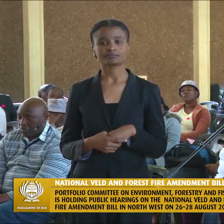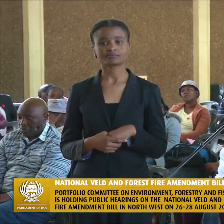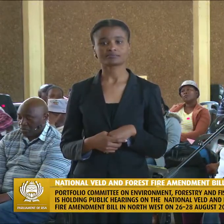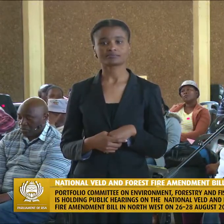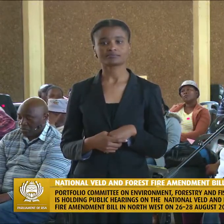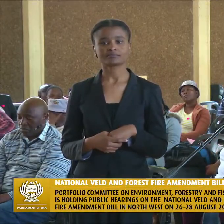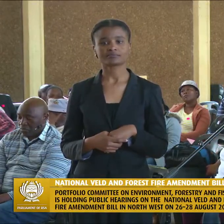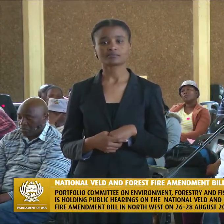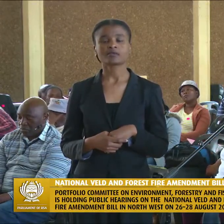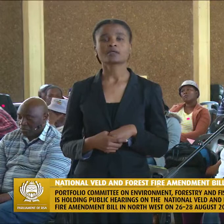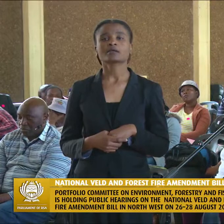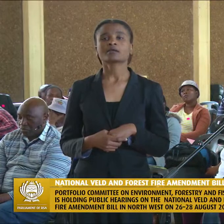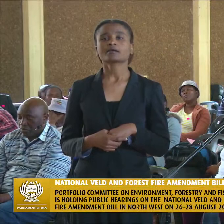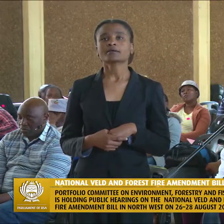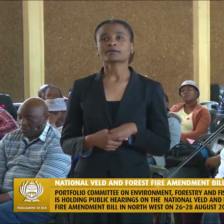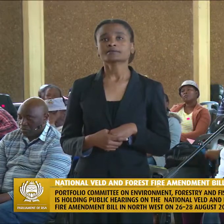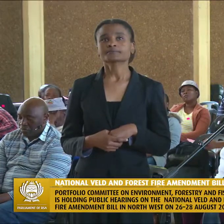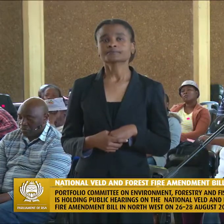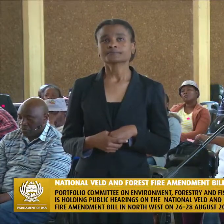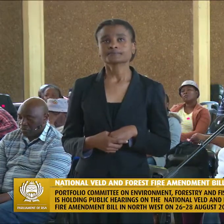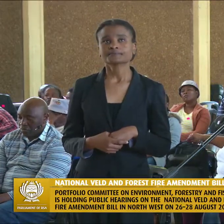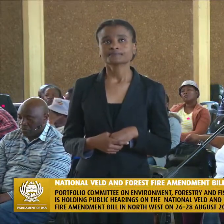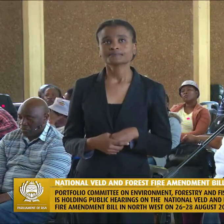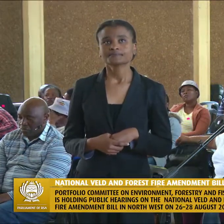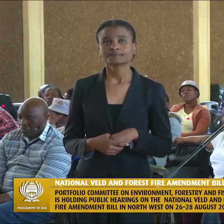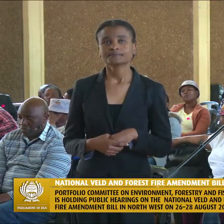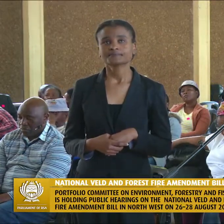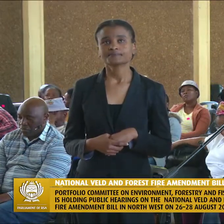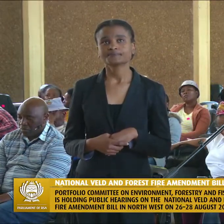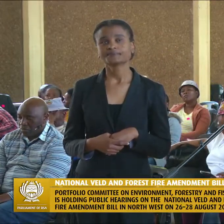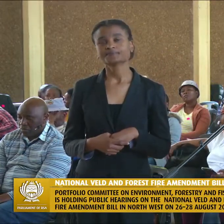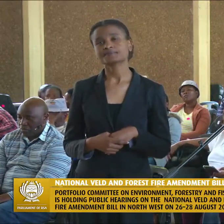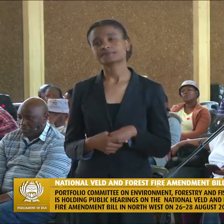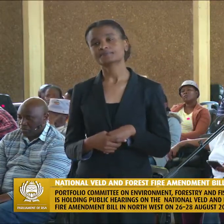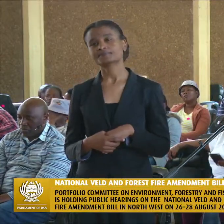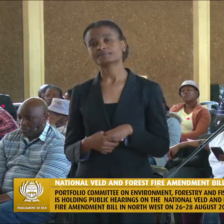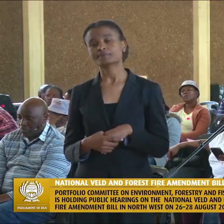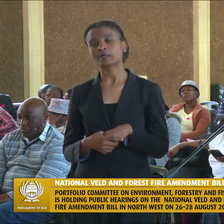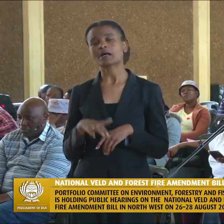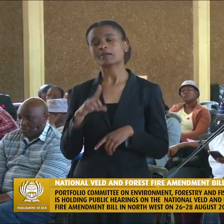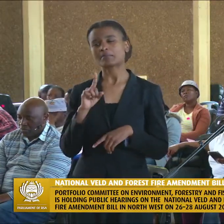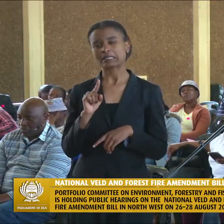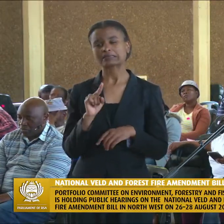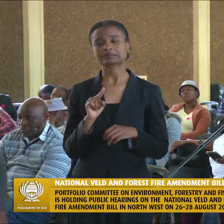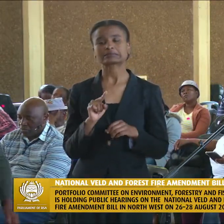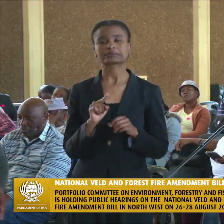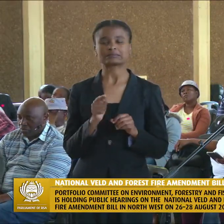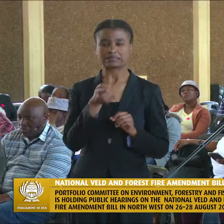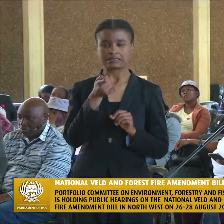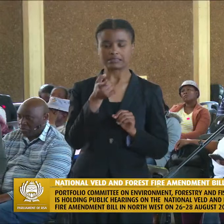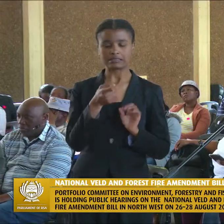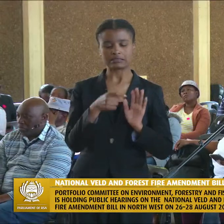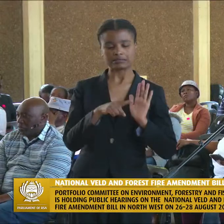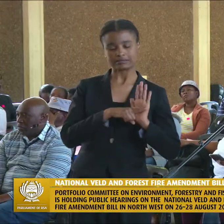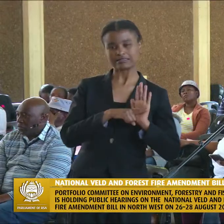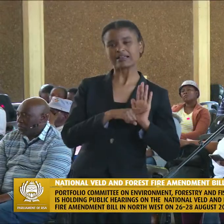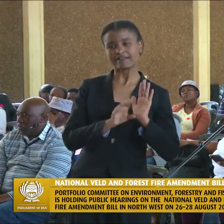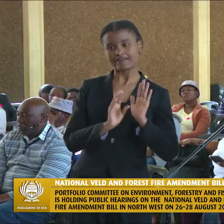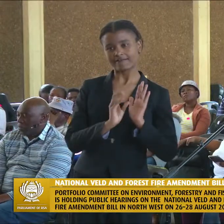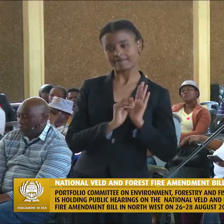imperially these advantages but it has some disadvantages